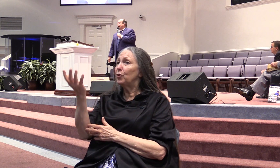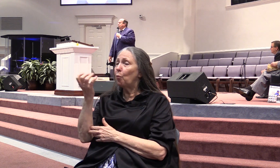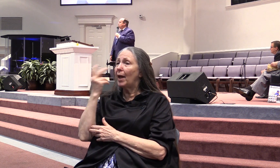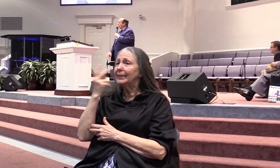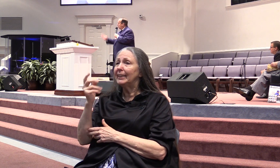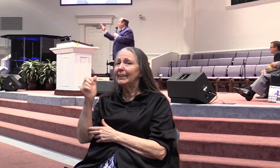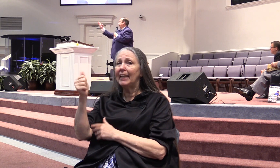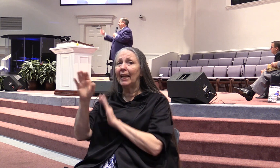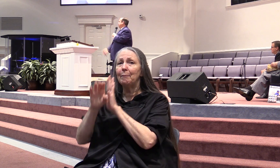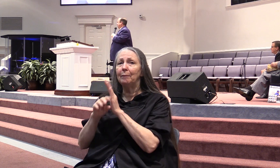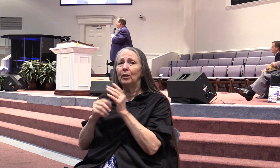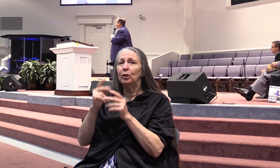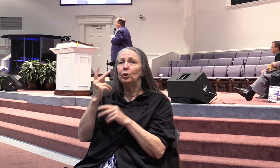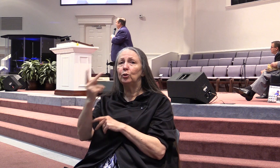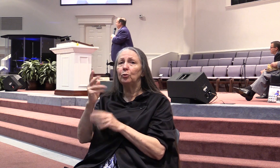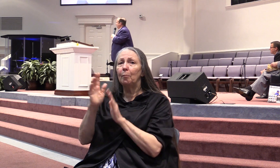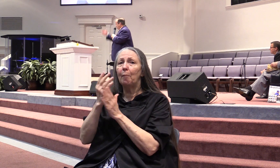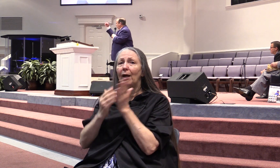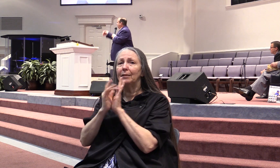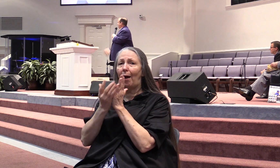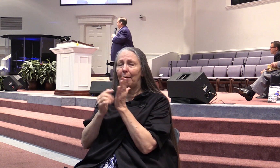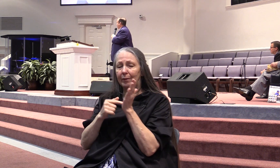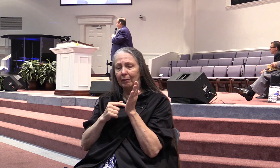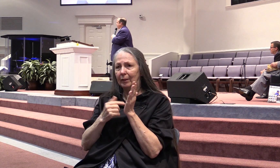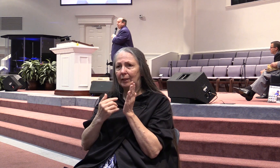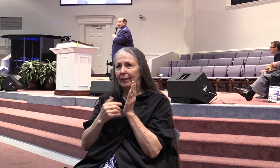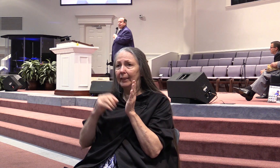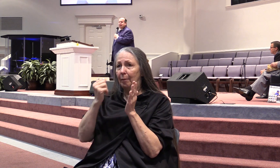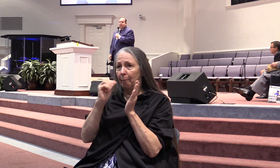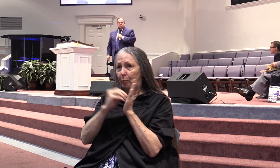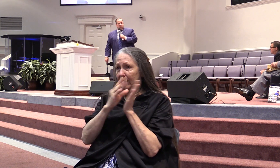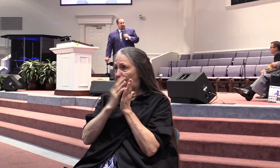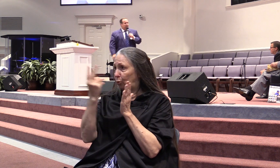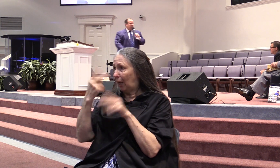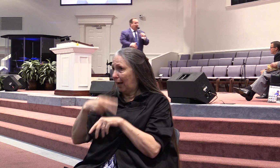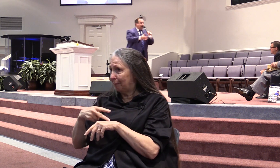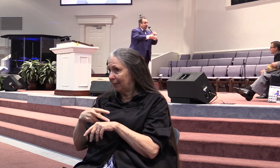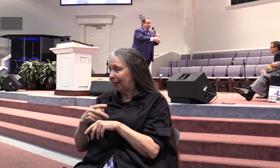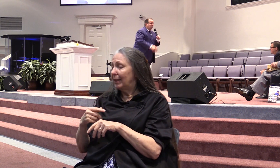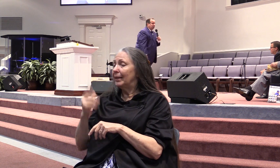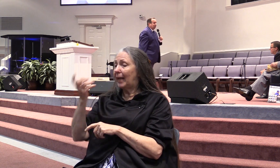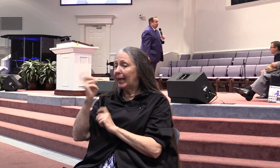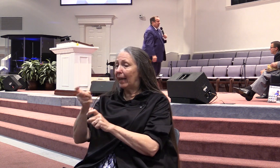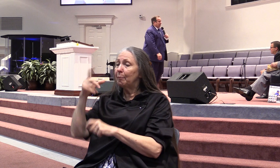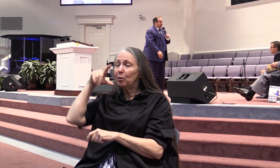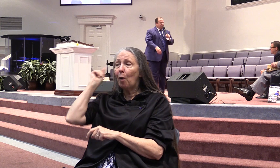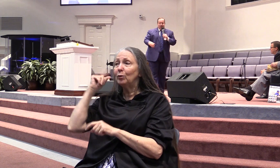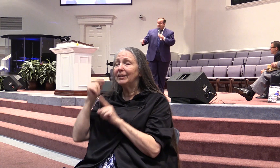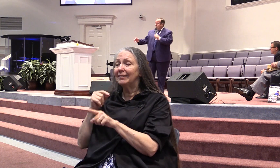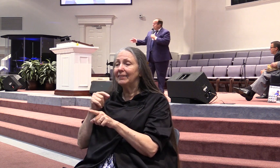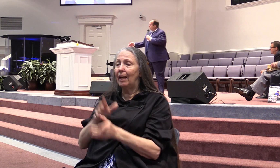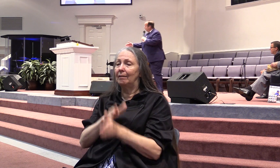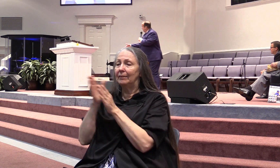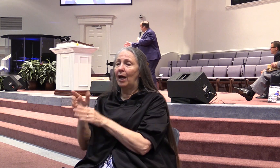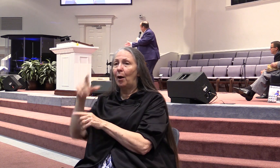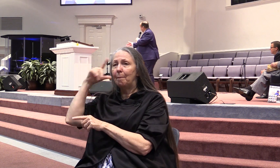Ten Commandments, you can go to 2 places in Scripture. There's 2 listings of the Ten Commandments. You have it when God gave it to Moses, and you've got it again